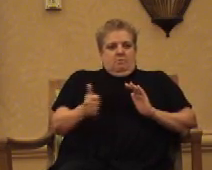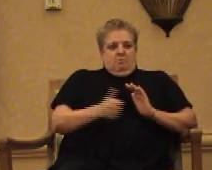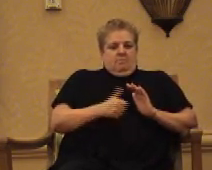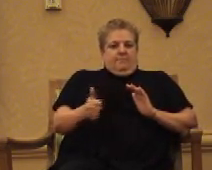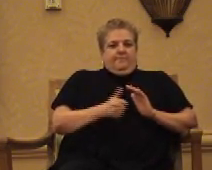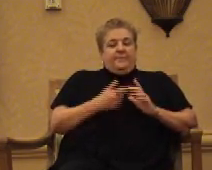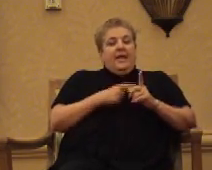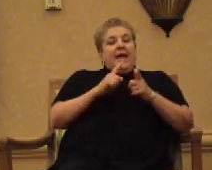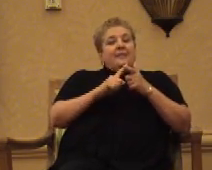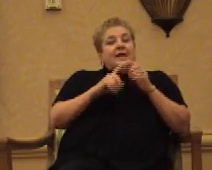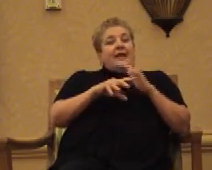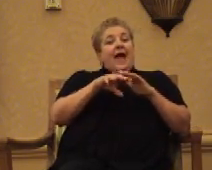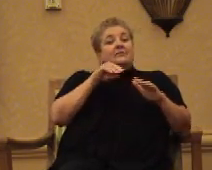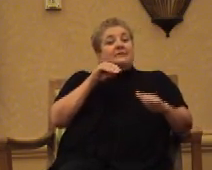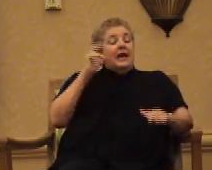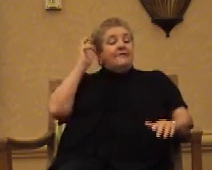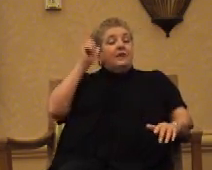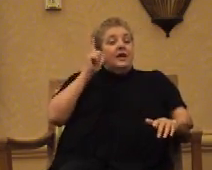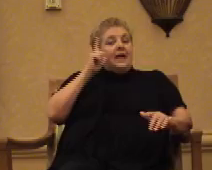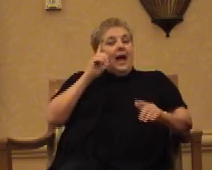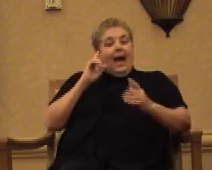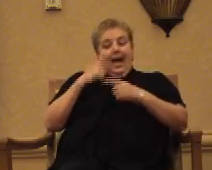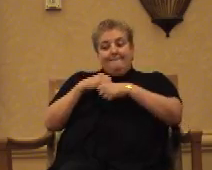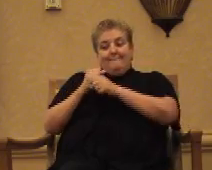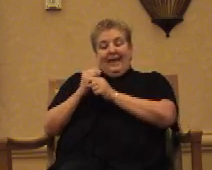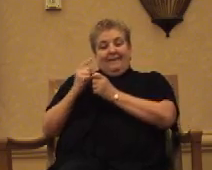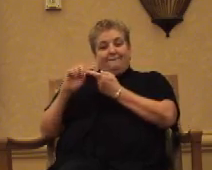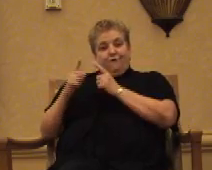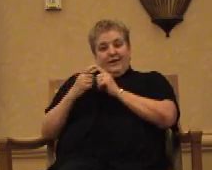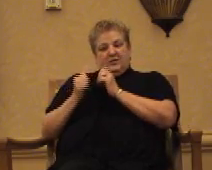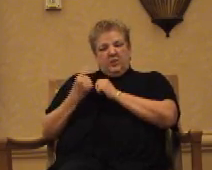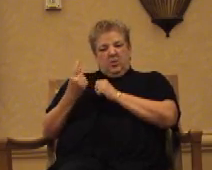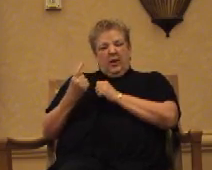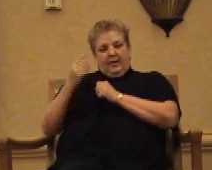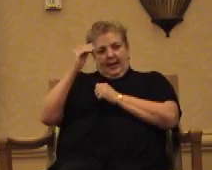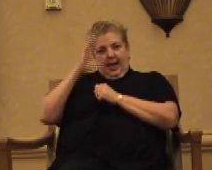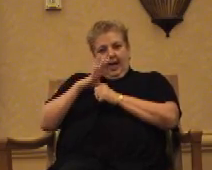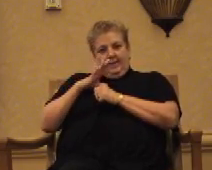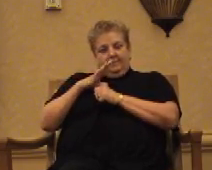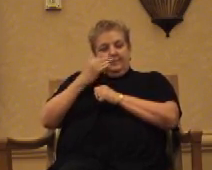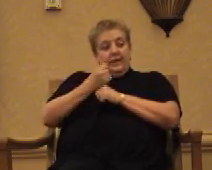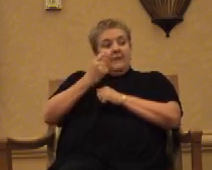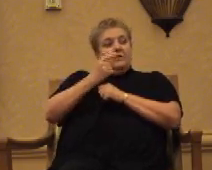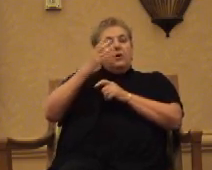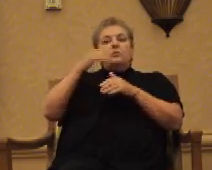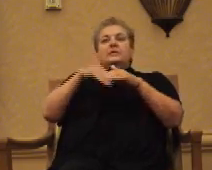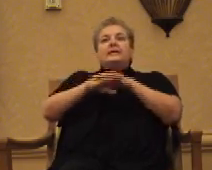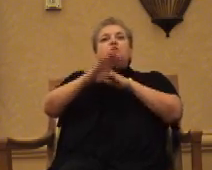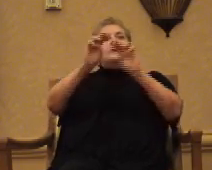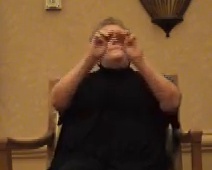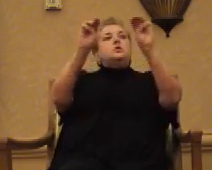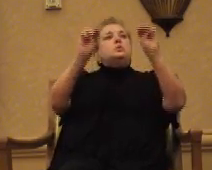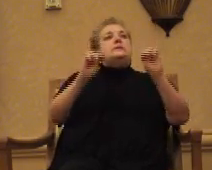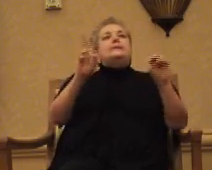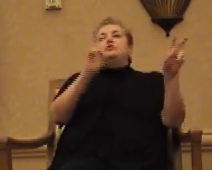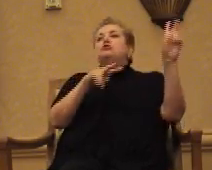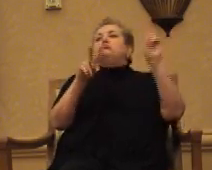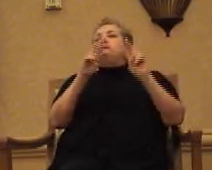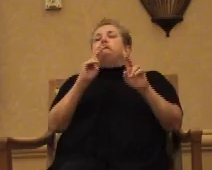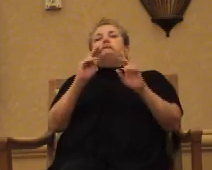outside London, and I'd made friends with one guy from a class, Peter, and everyone went off to the museums to take in a little culture, and Peter and